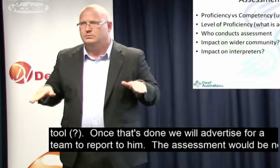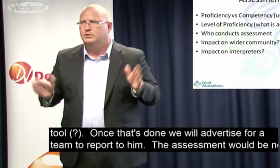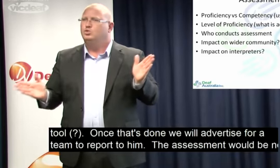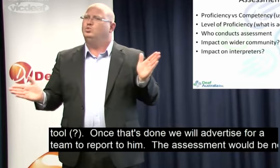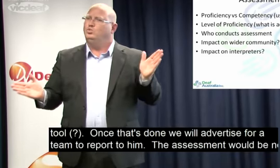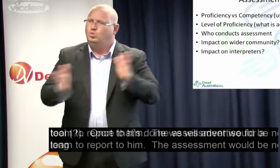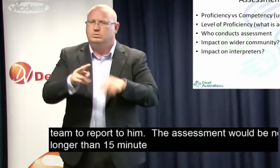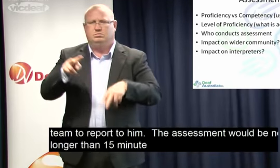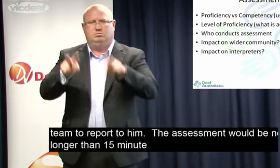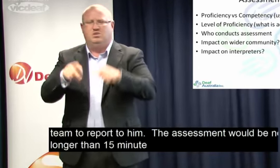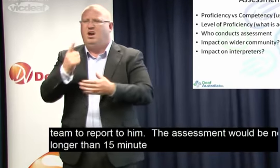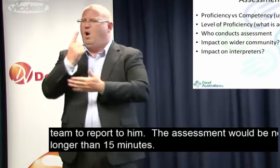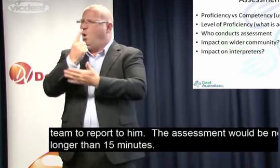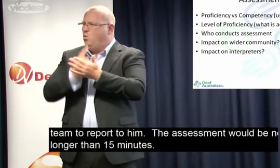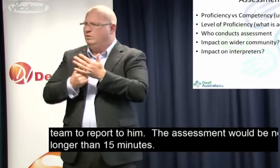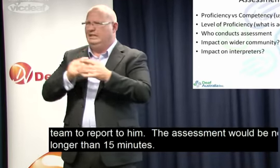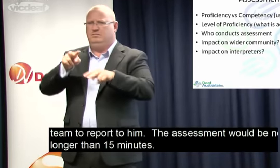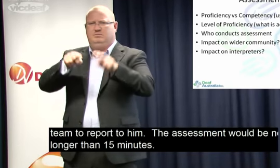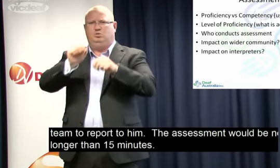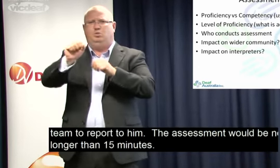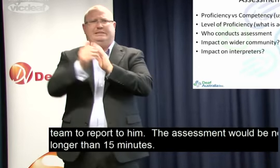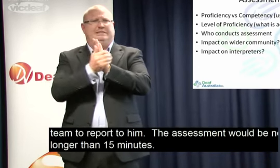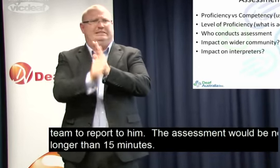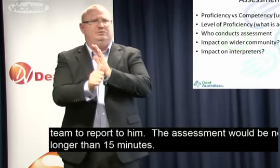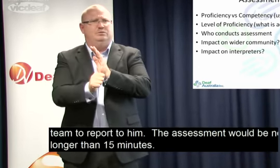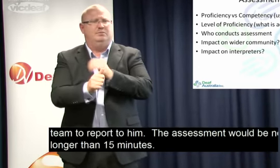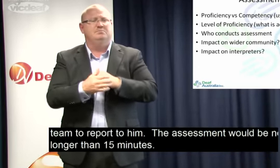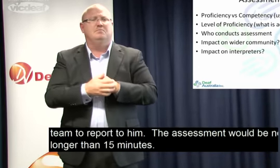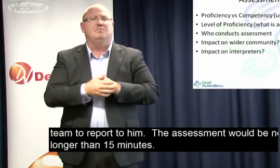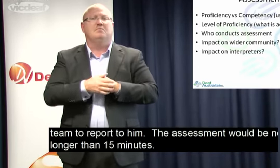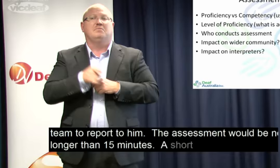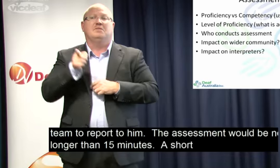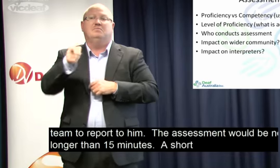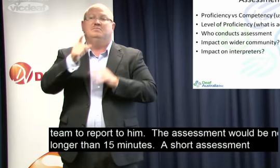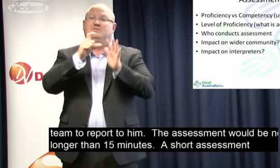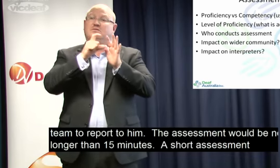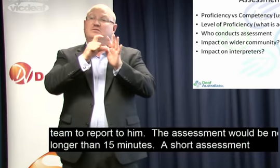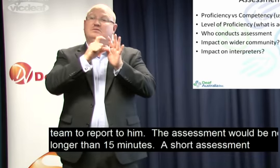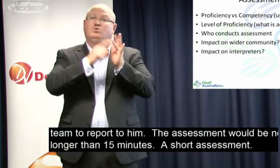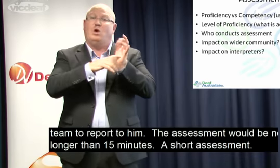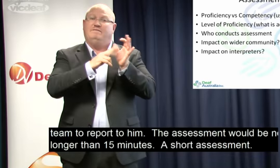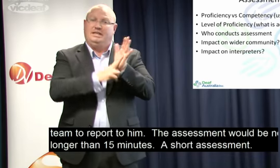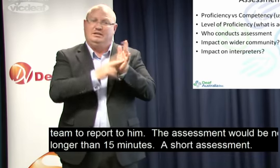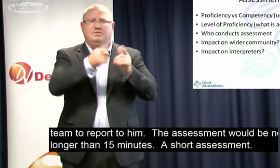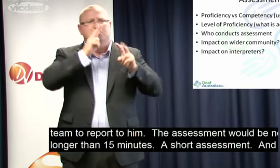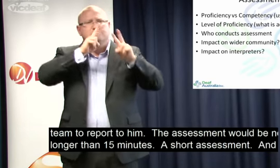No longer than 15 minutes. A short assessment and looking at your proficiency and skills and